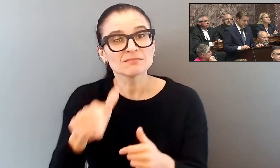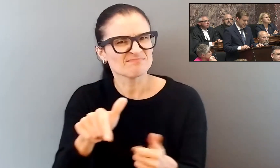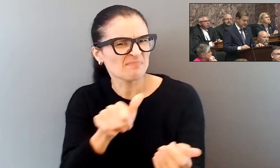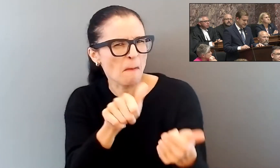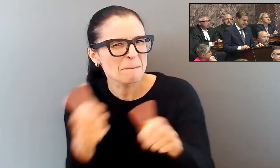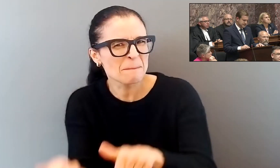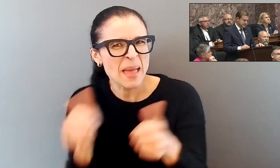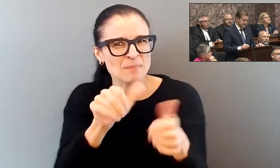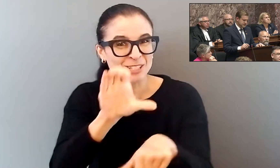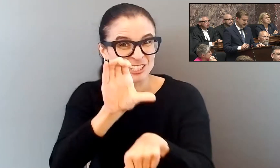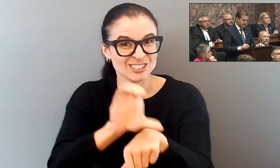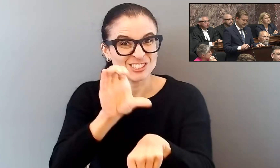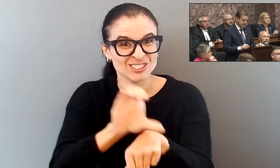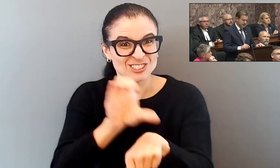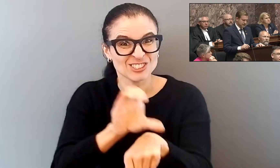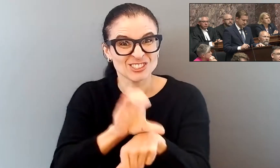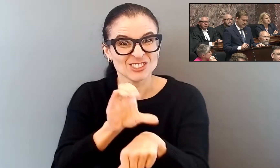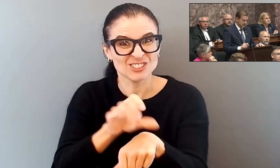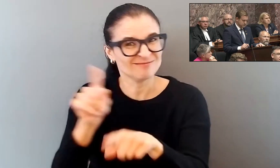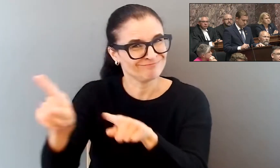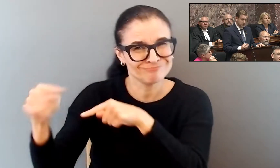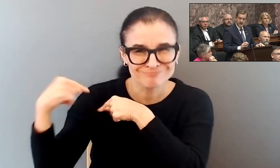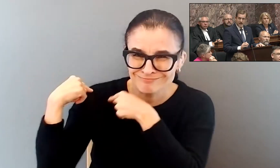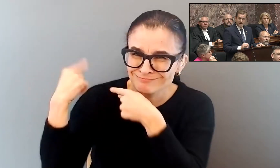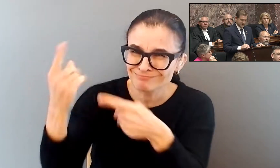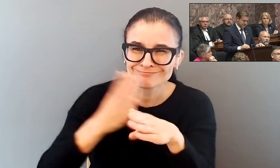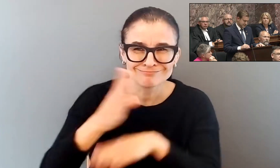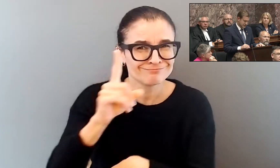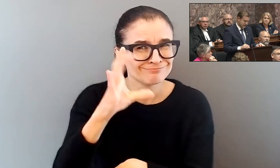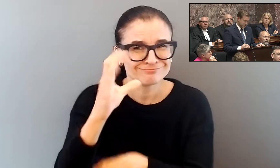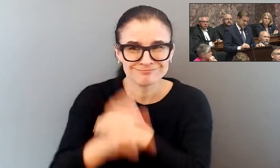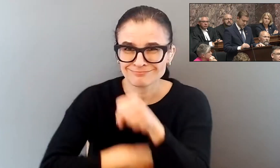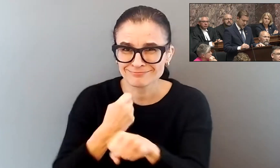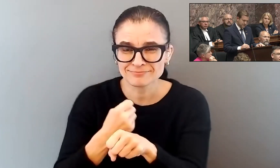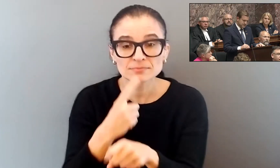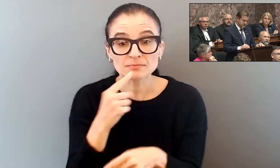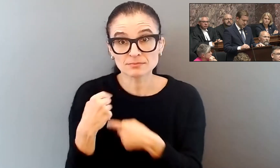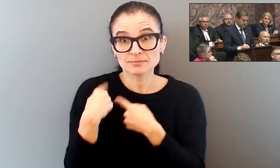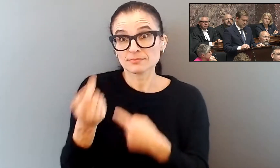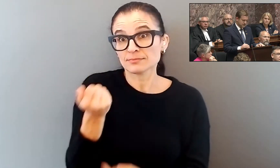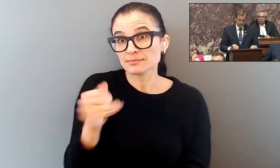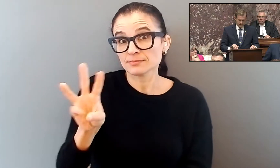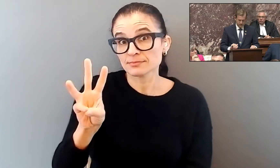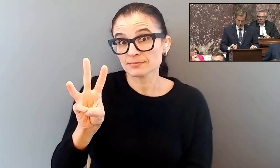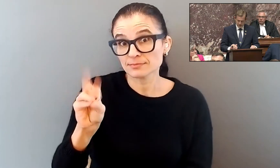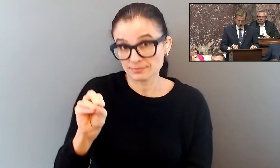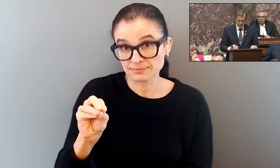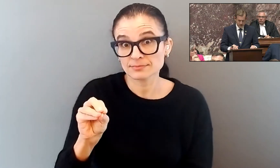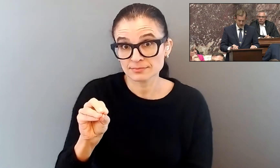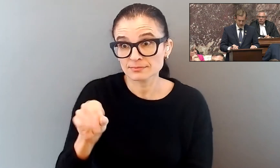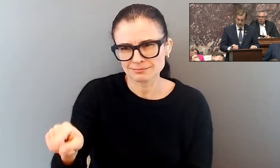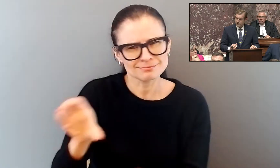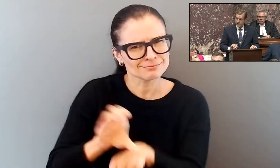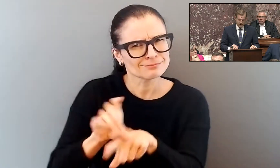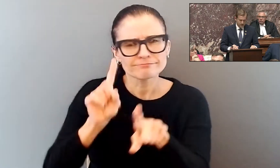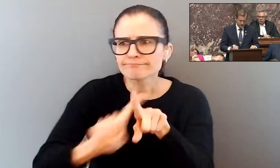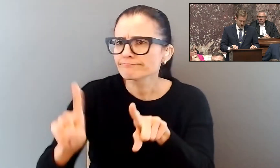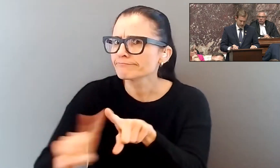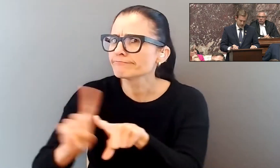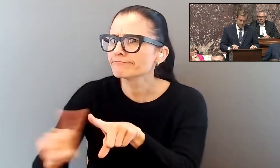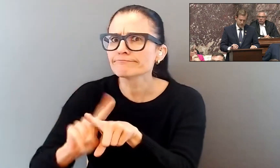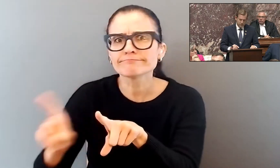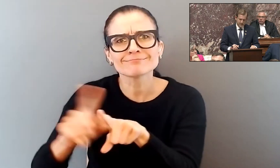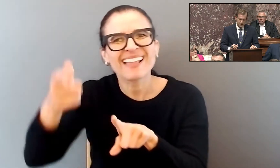Since the 1960s, this unique building has worn many hats: a municipal office, a parks and recreation hub, even a fire